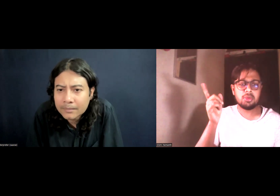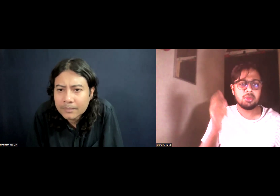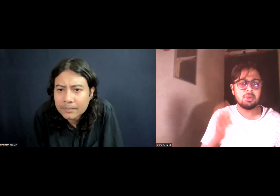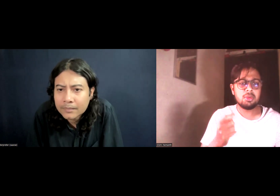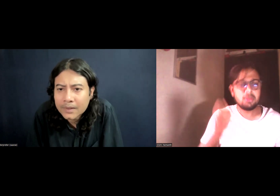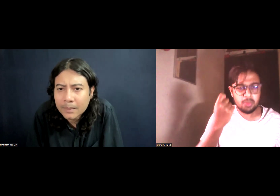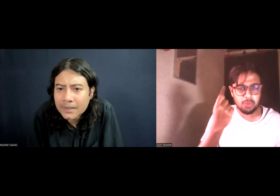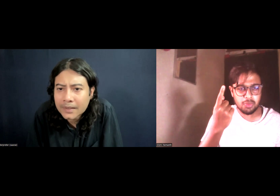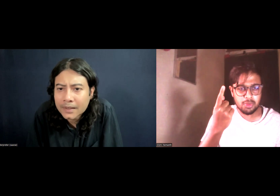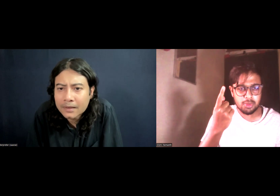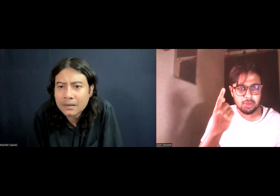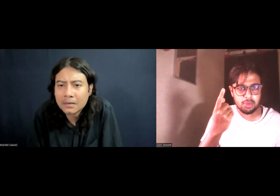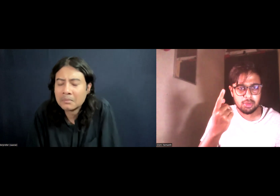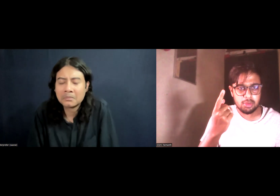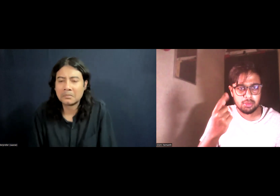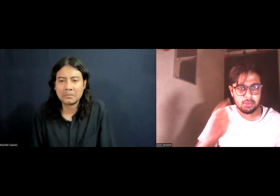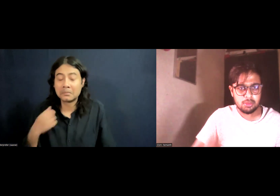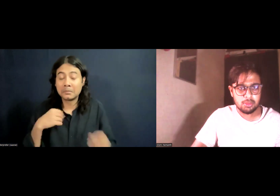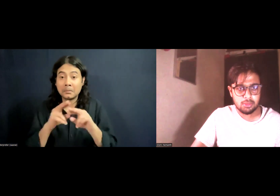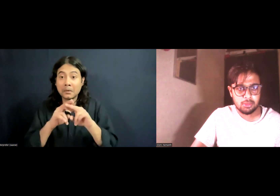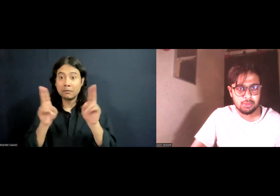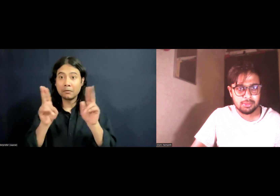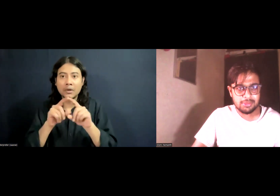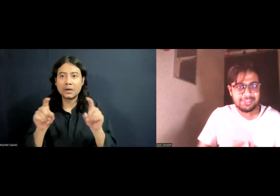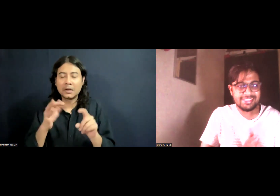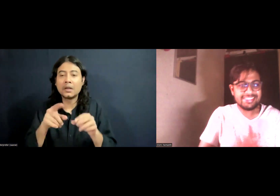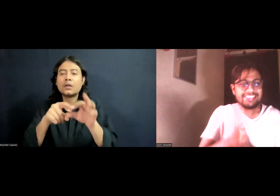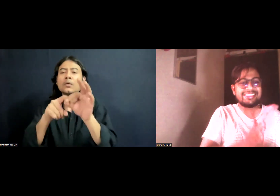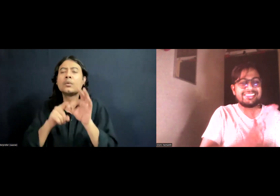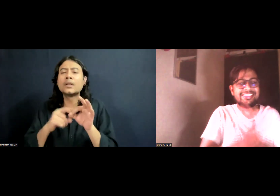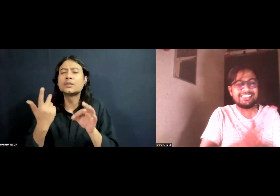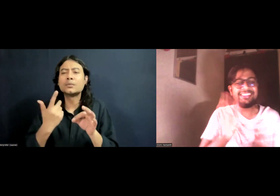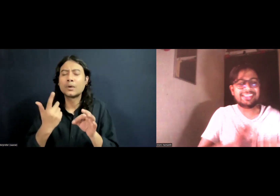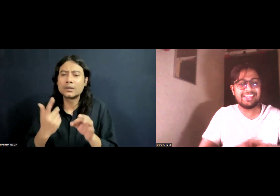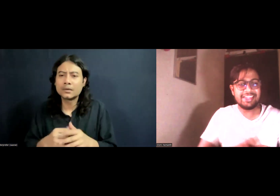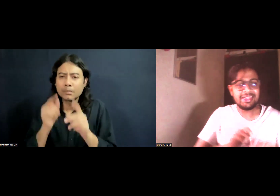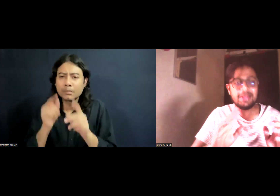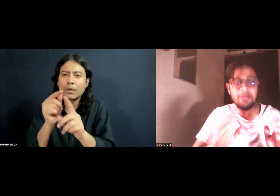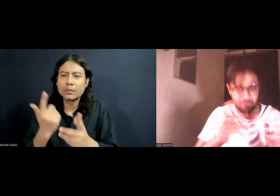Instagram some mistake. Okay, so what is the question?